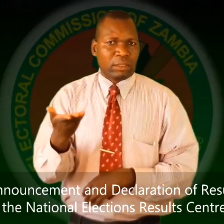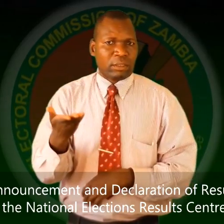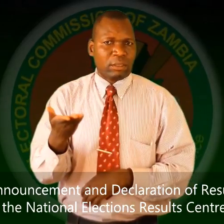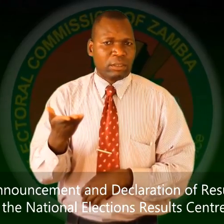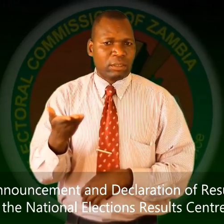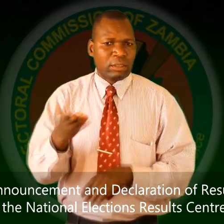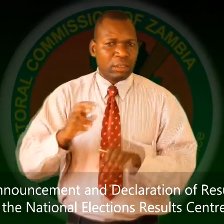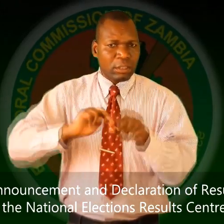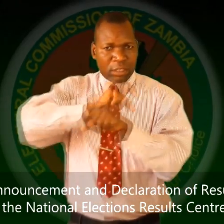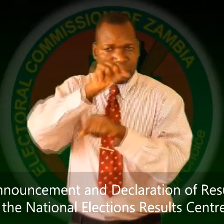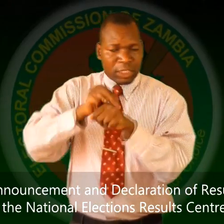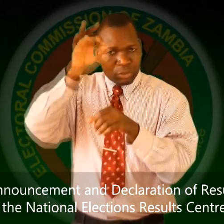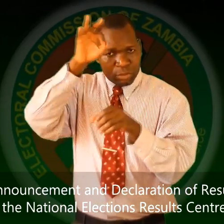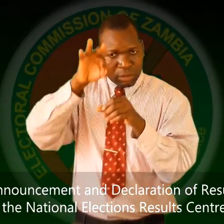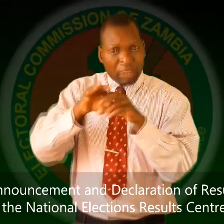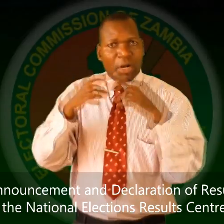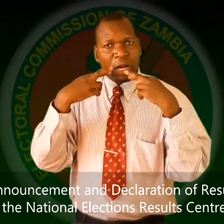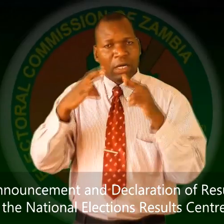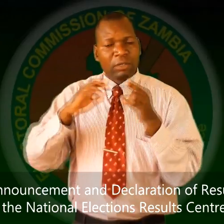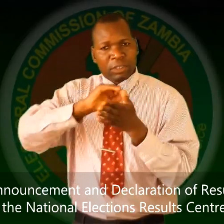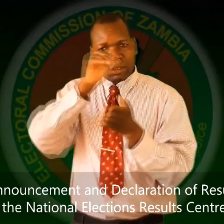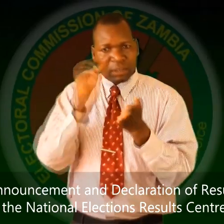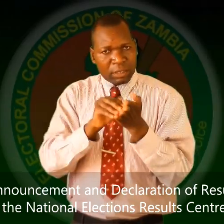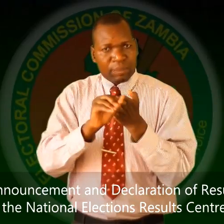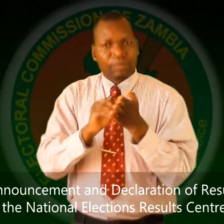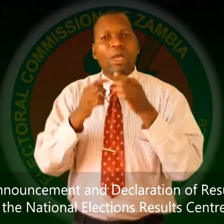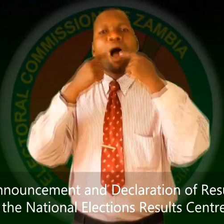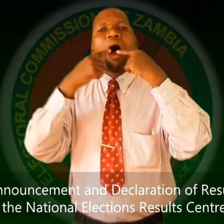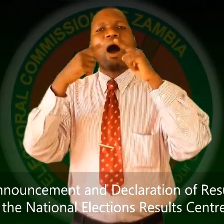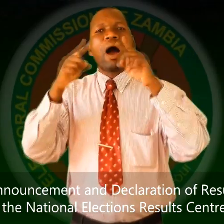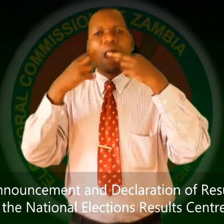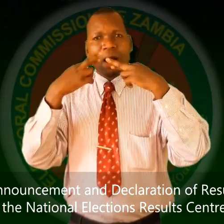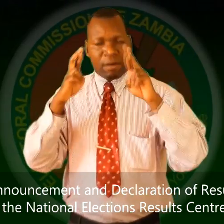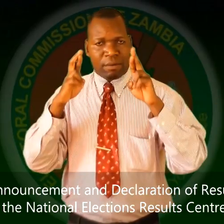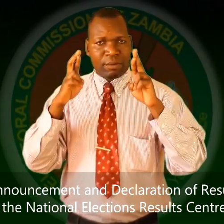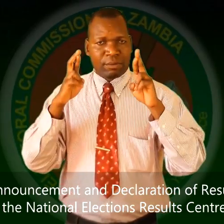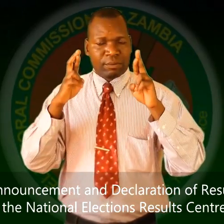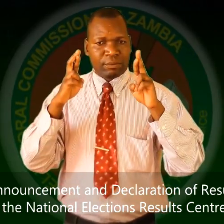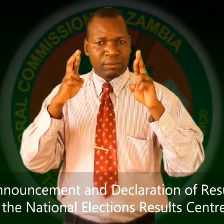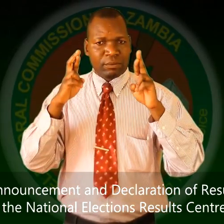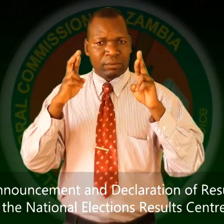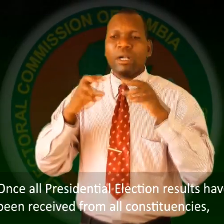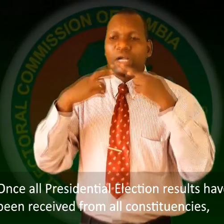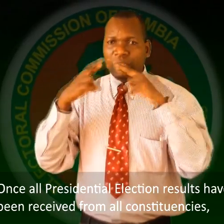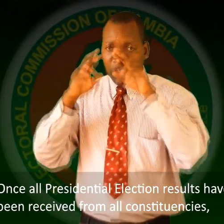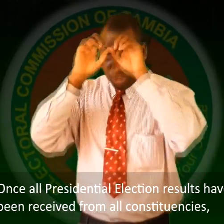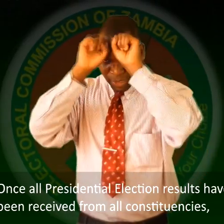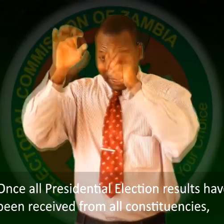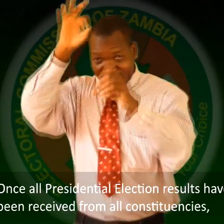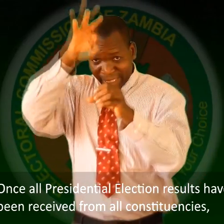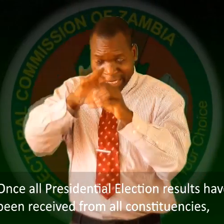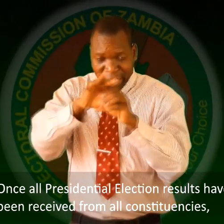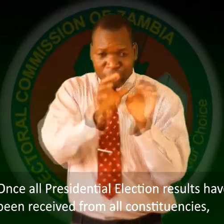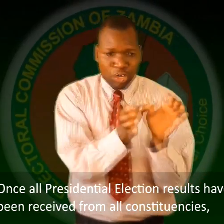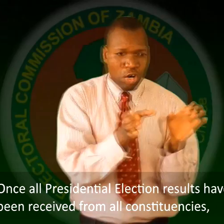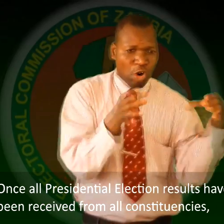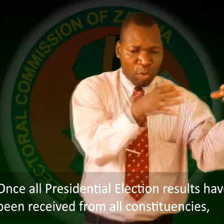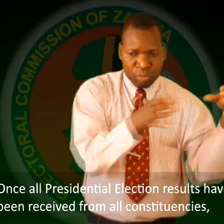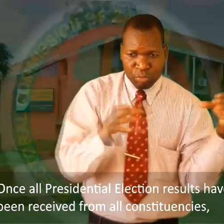Announcement and declaration of results at the National Elections Results Center. Once all presidential election results have been